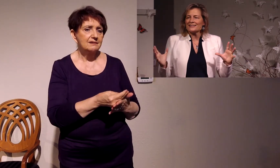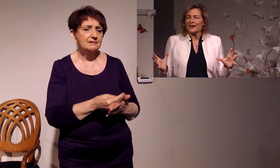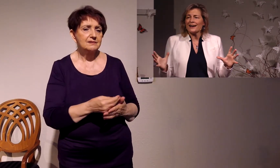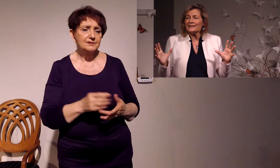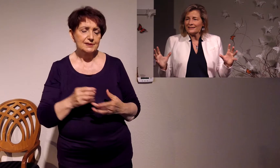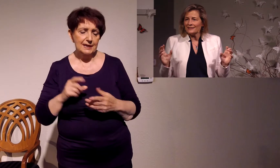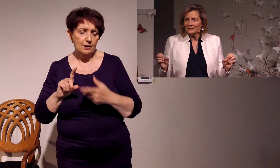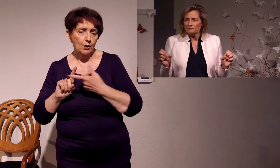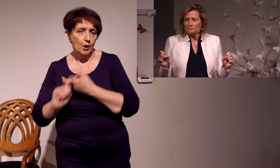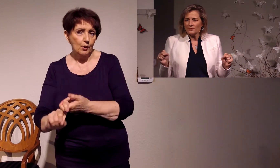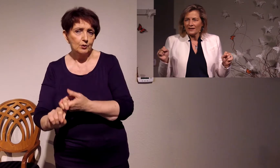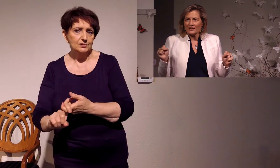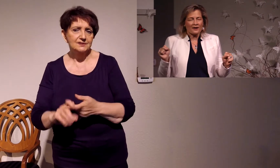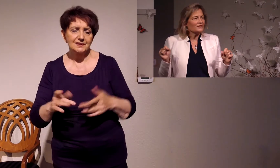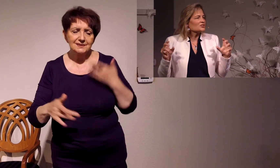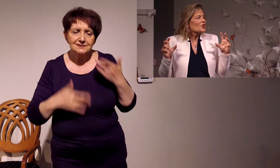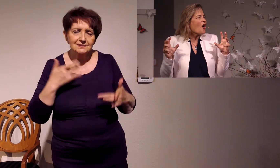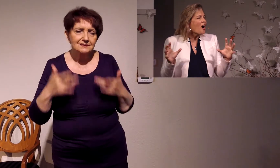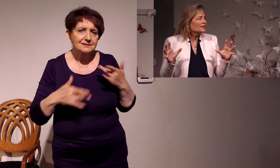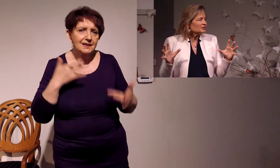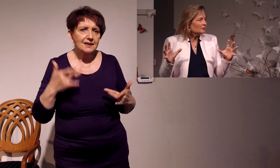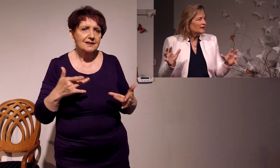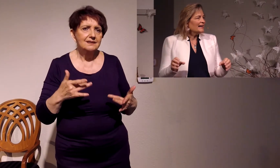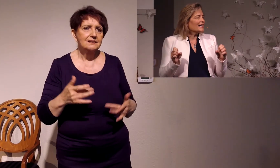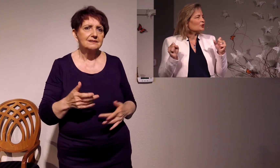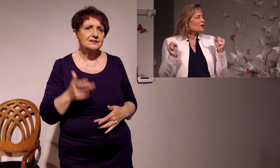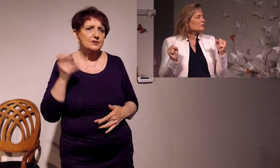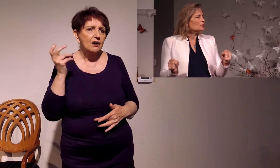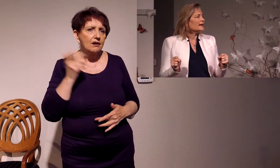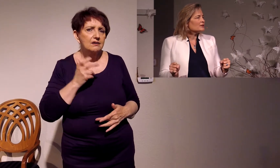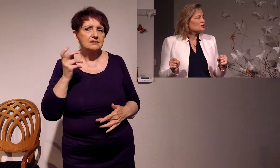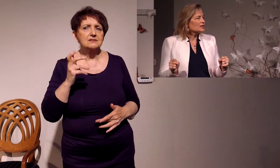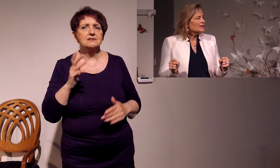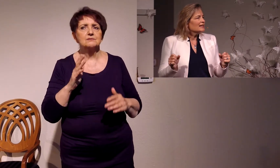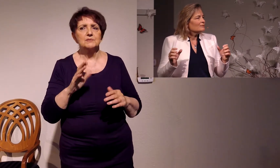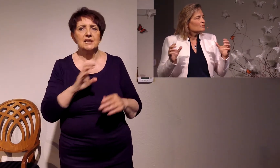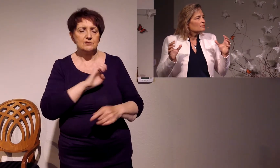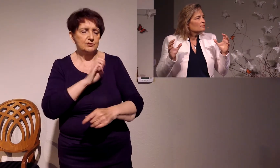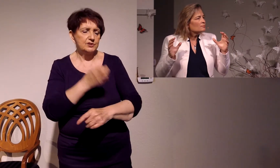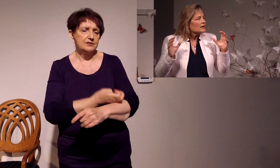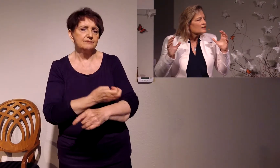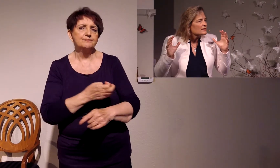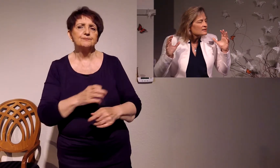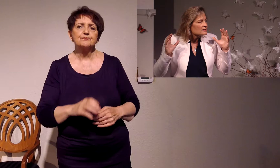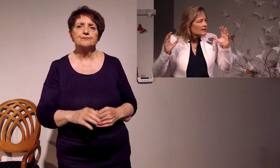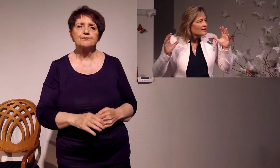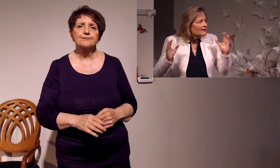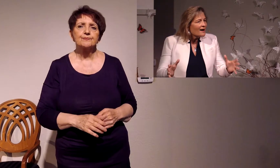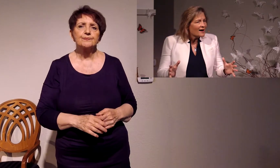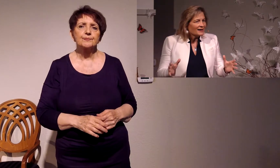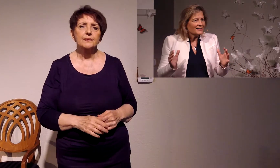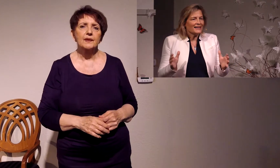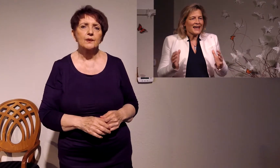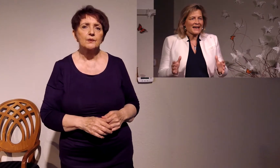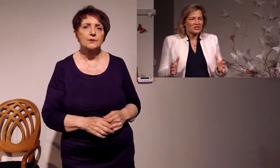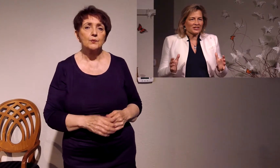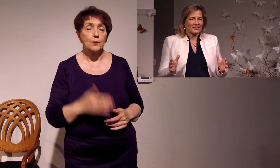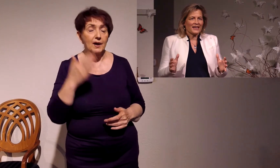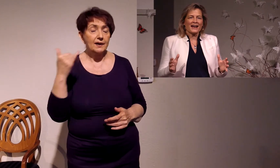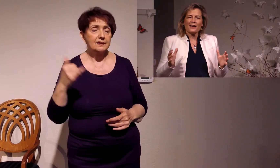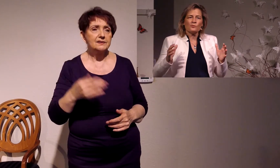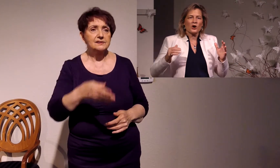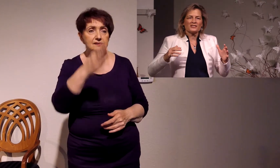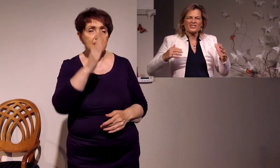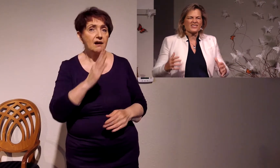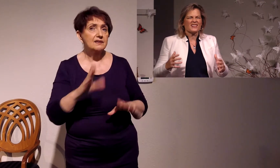Get excited of this awesome, incredible energy, because it's God in action.